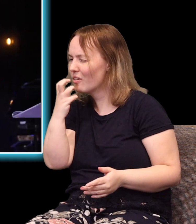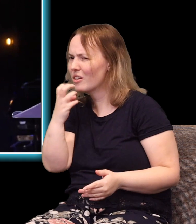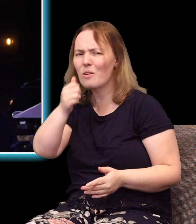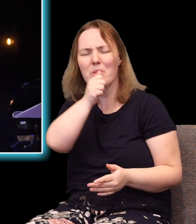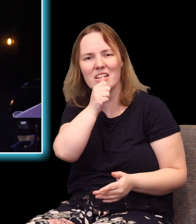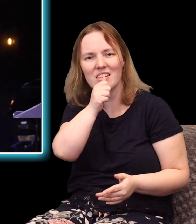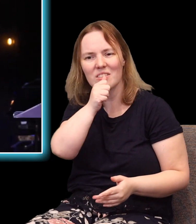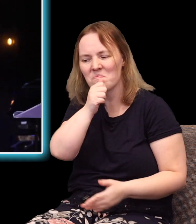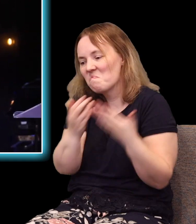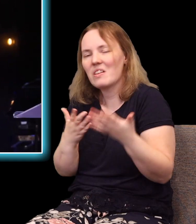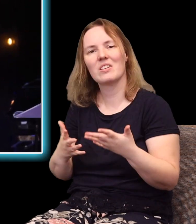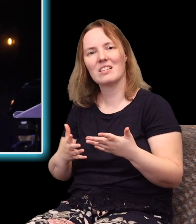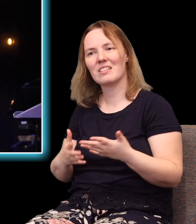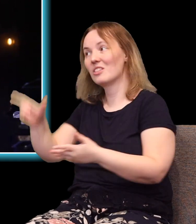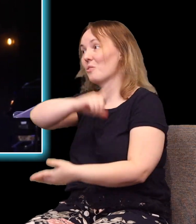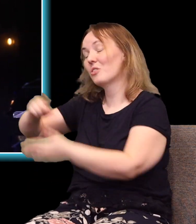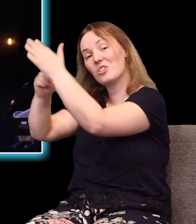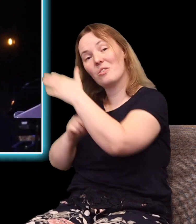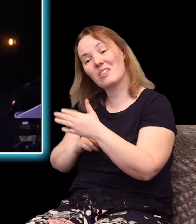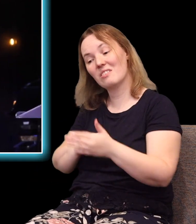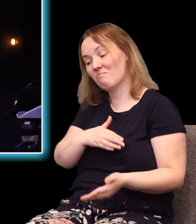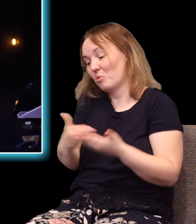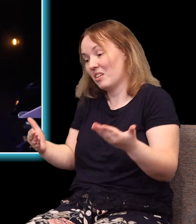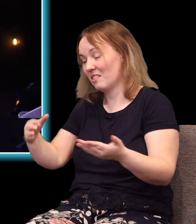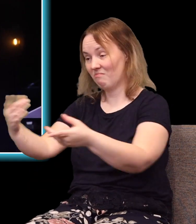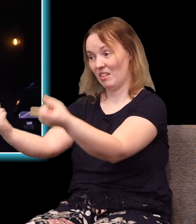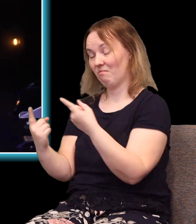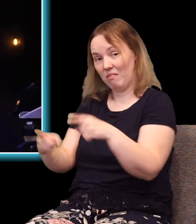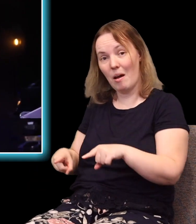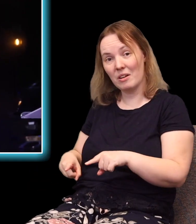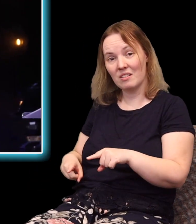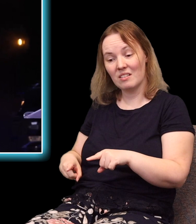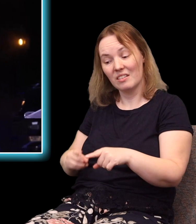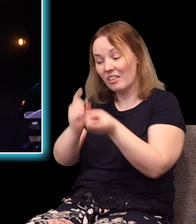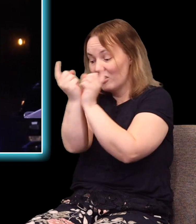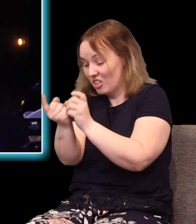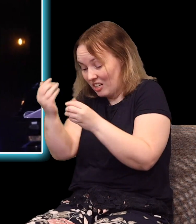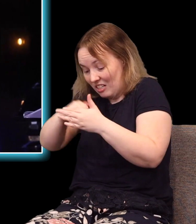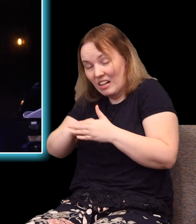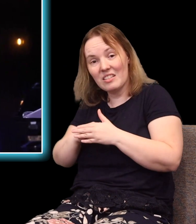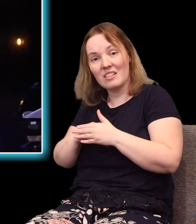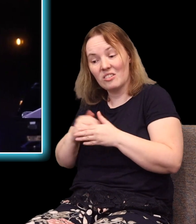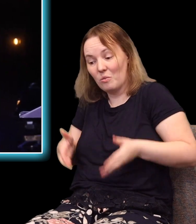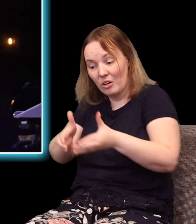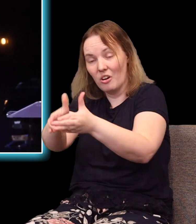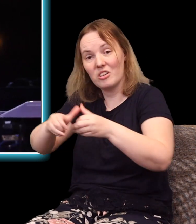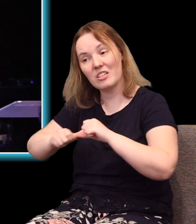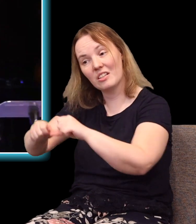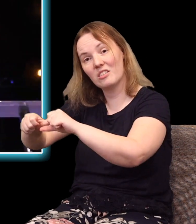angry, you had patience, whatever it may be. The Lord shows us through things that come our way that there actually has been a change within us so that